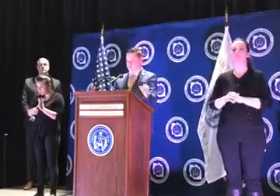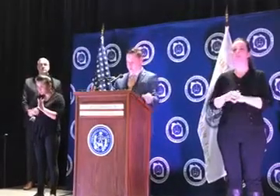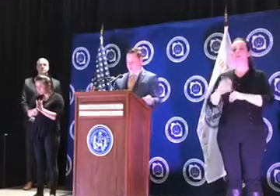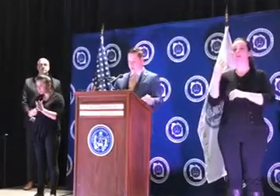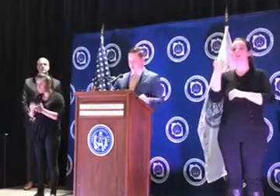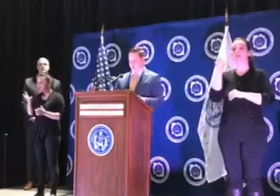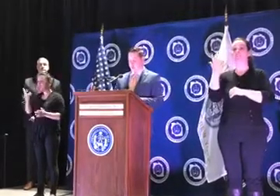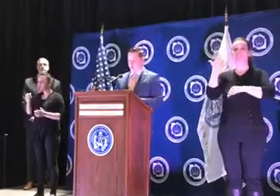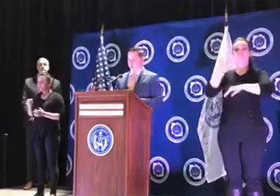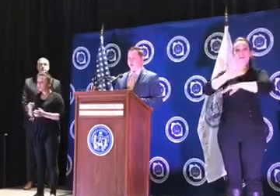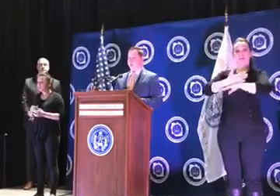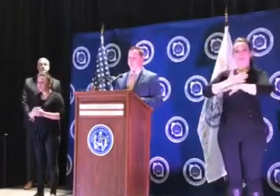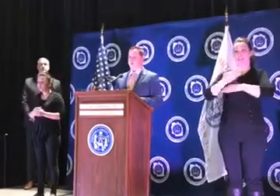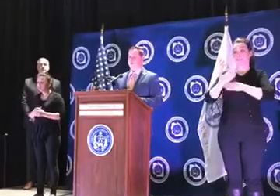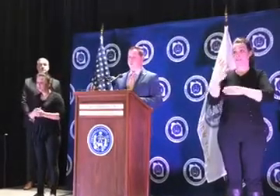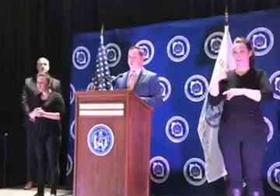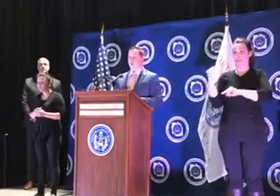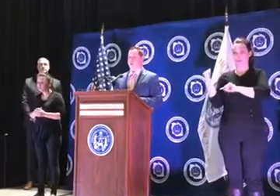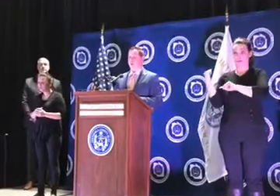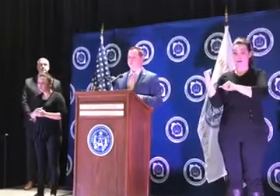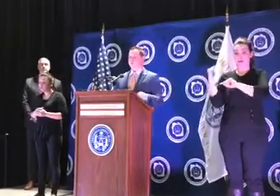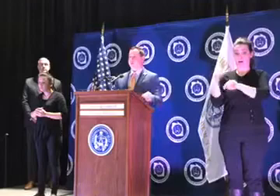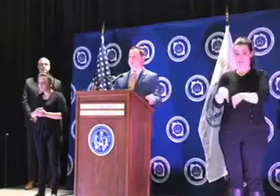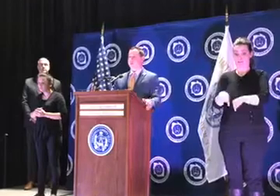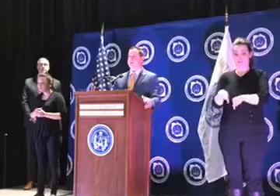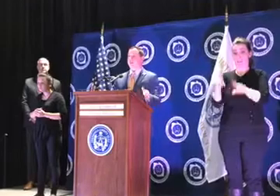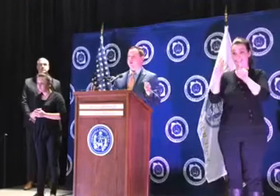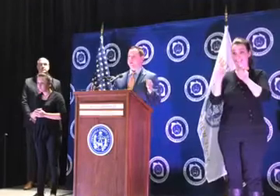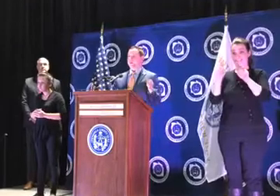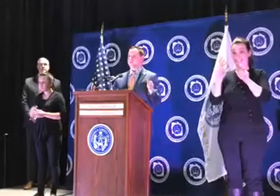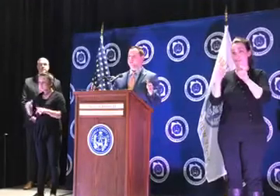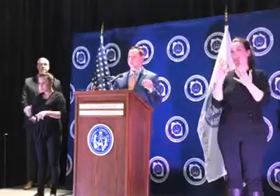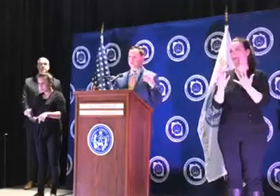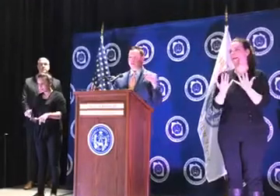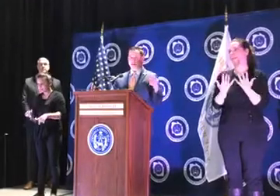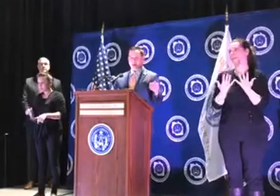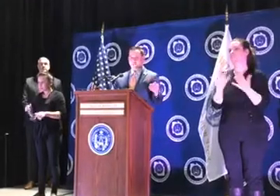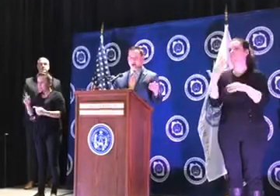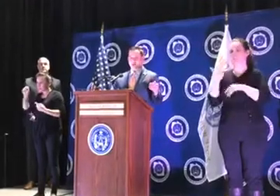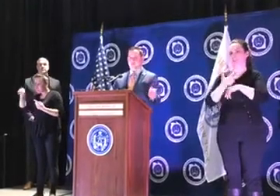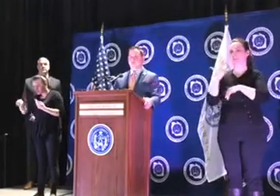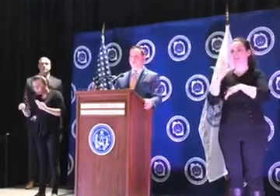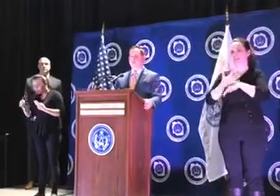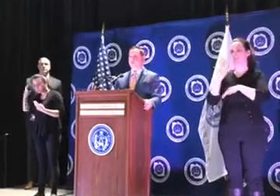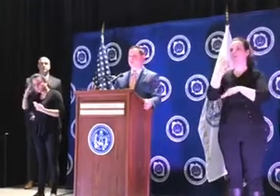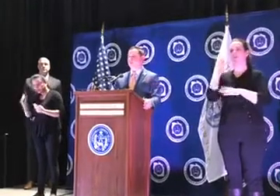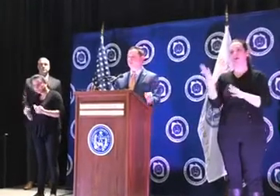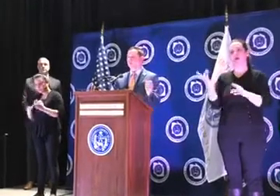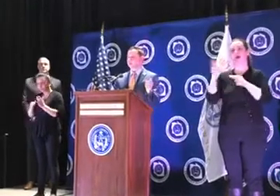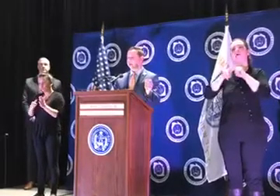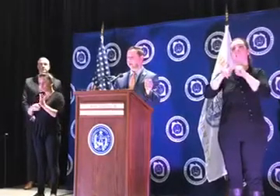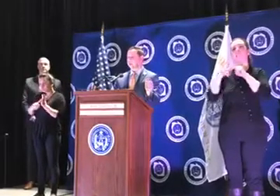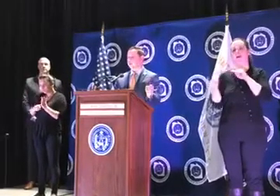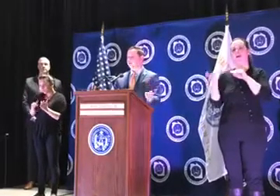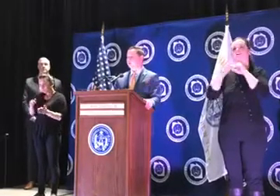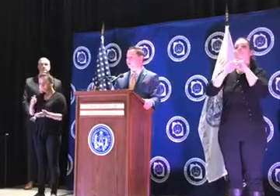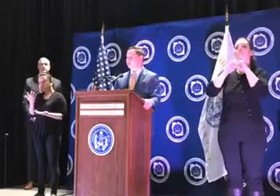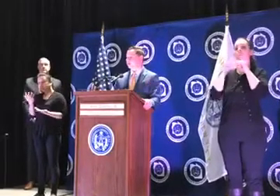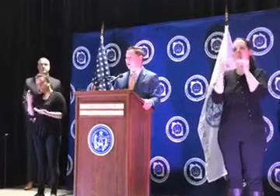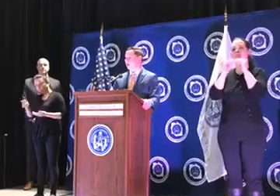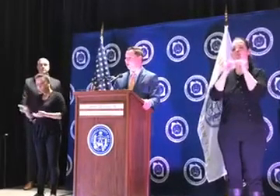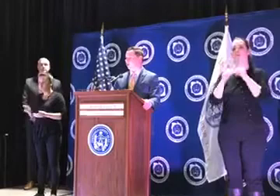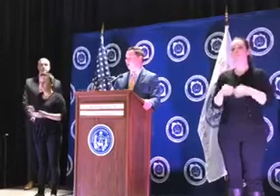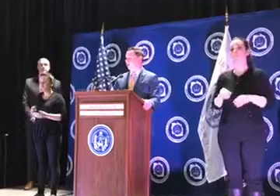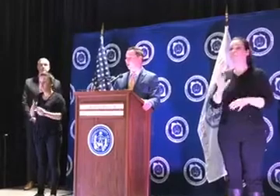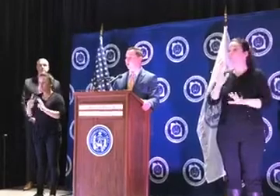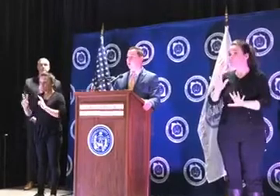tomorrow. So we're going to see numbers go up, but that's good. This is what we need to have happen. We need to know who's sick so they can